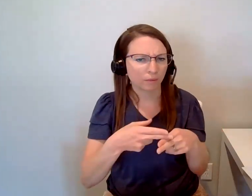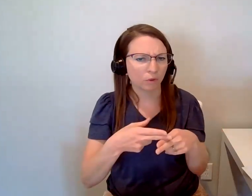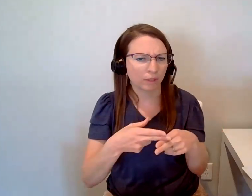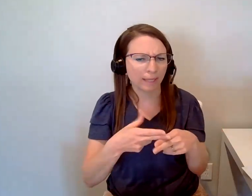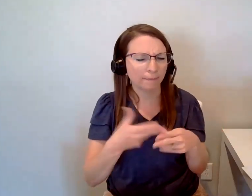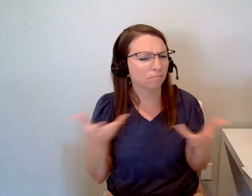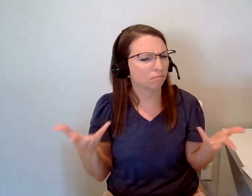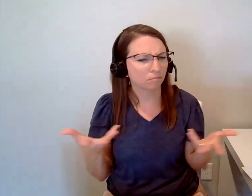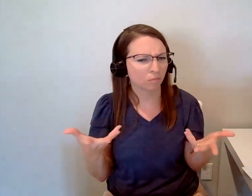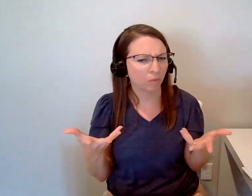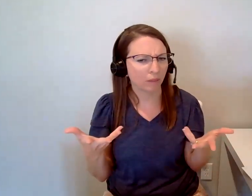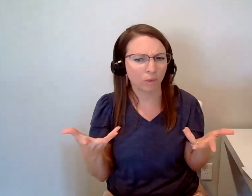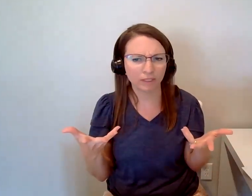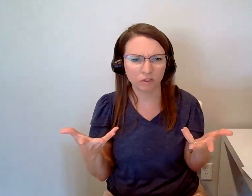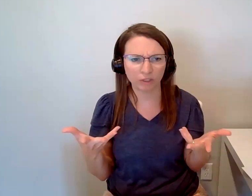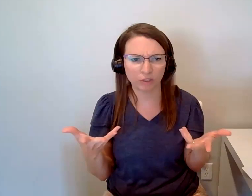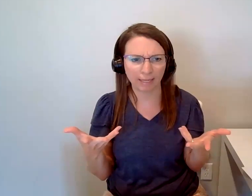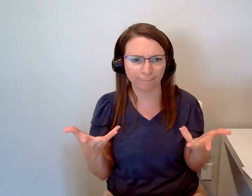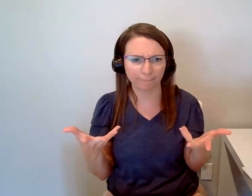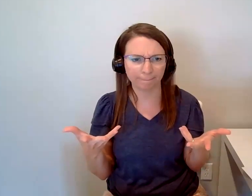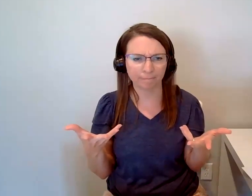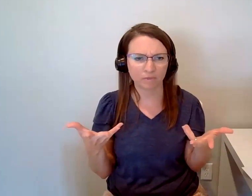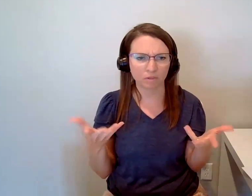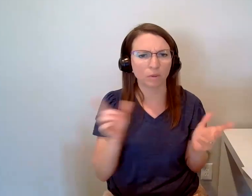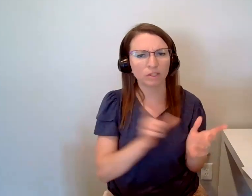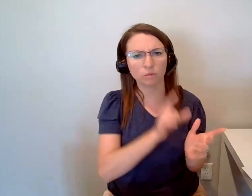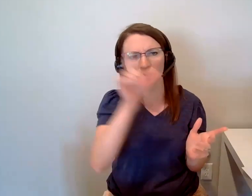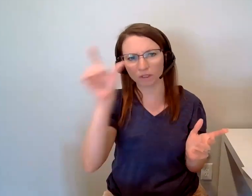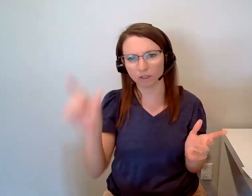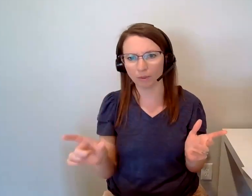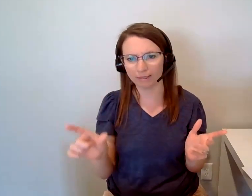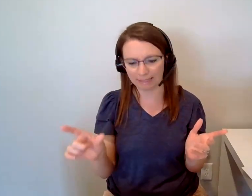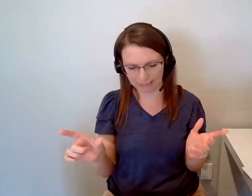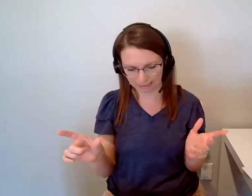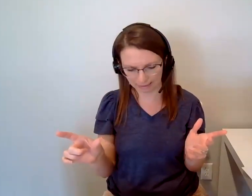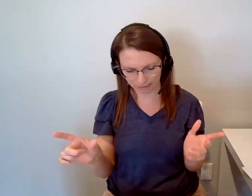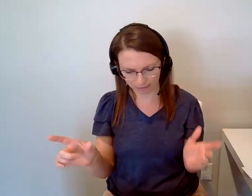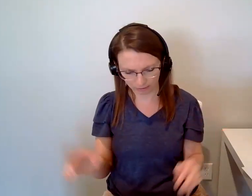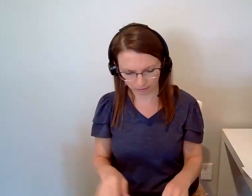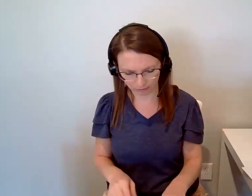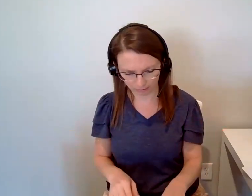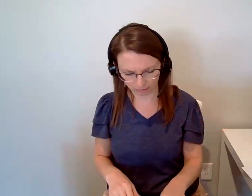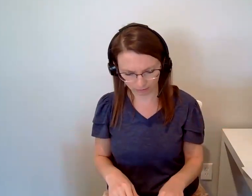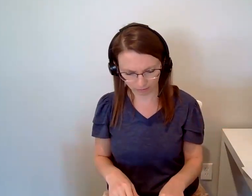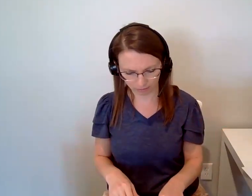Your name? What? What is your name? The question words are going to go at the end.